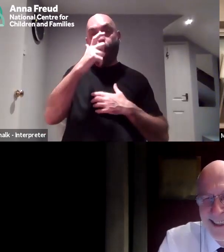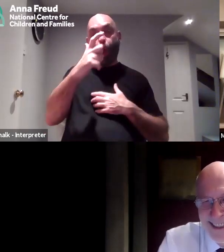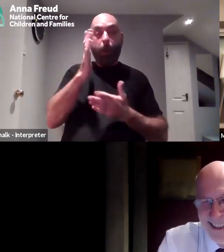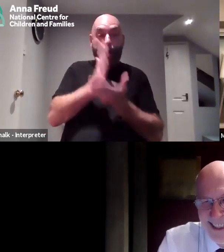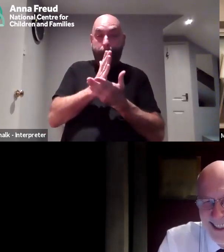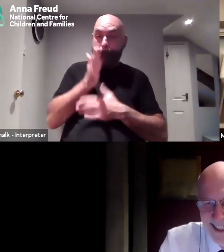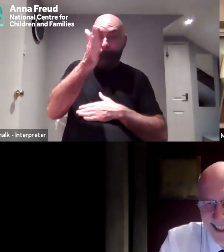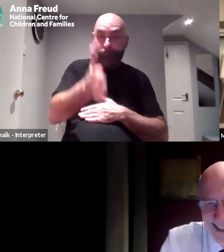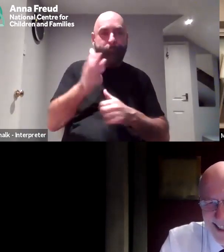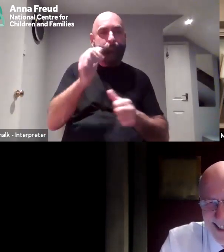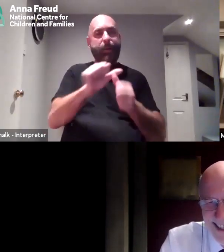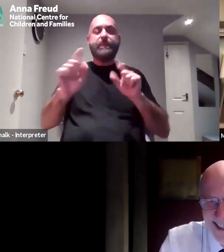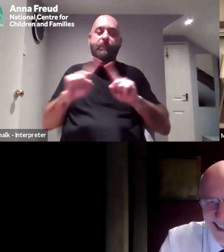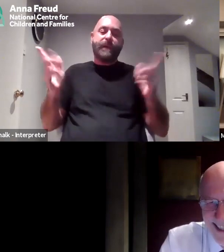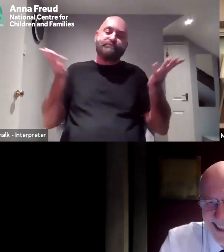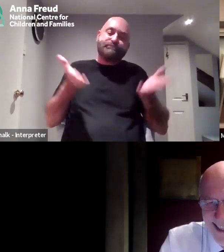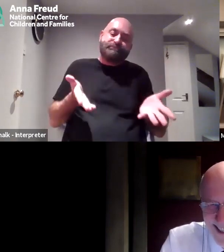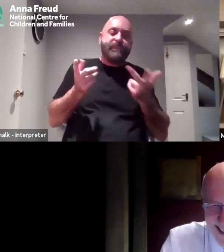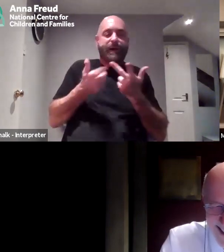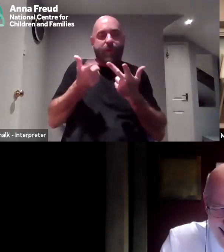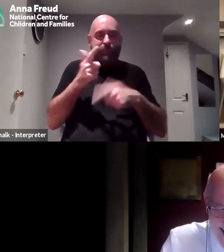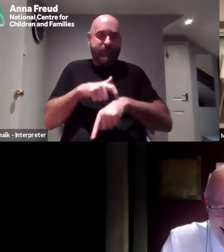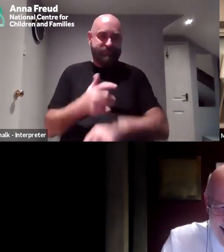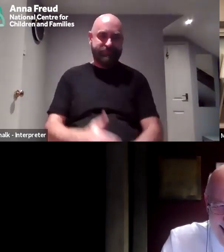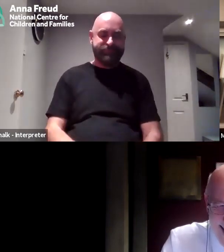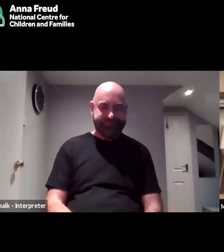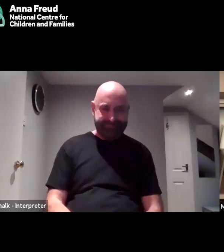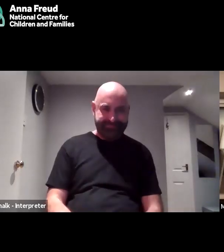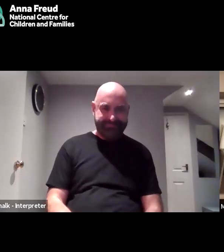person, but there we are, another time.